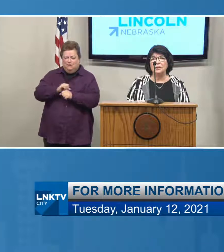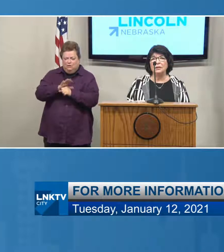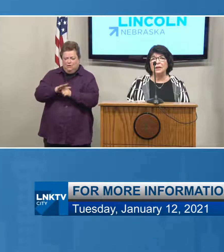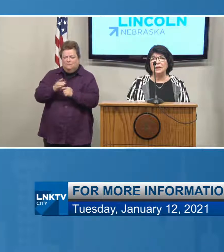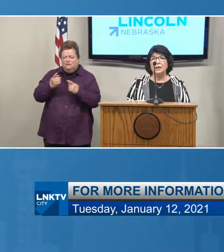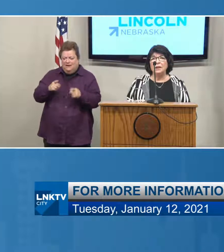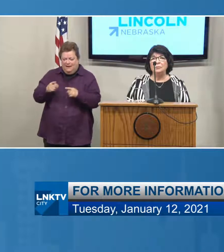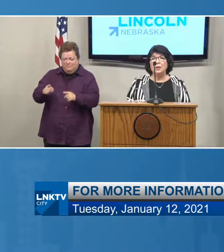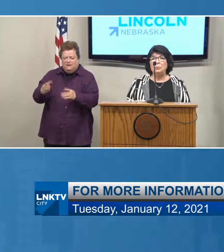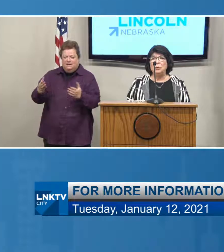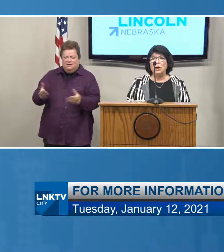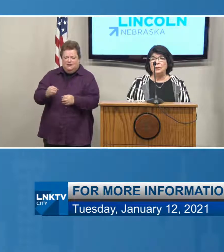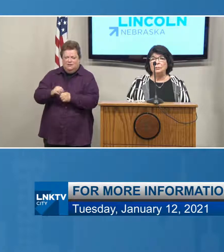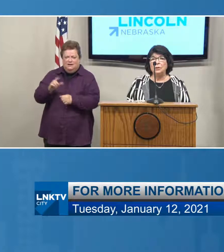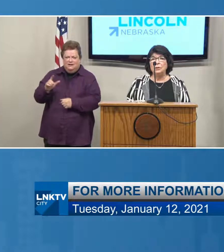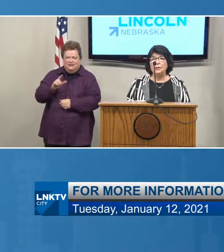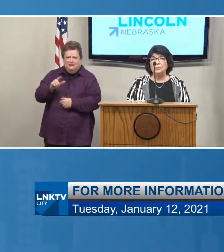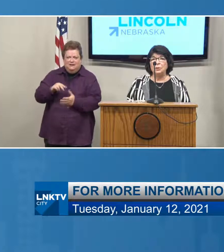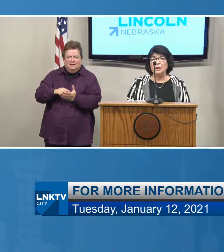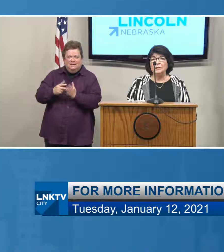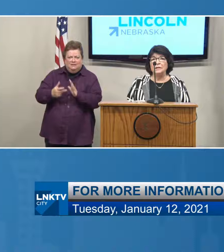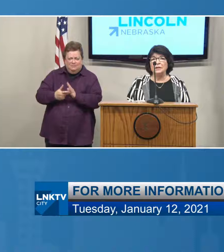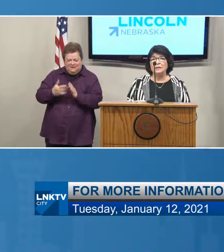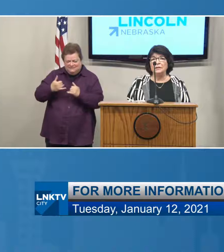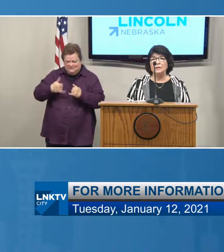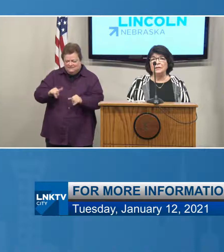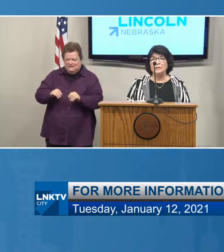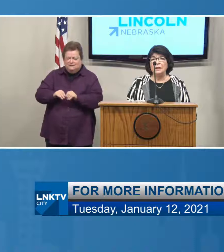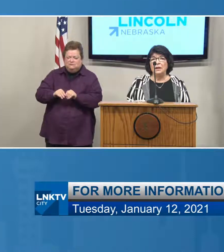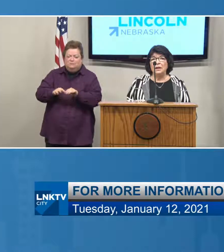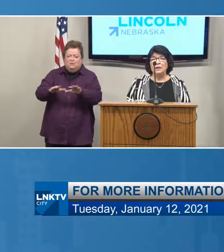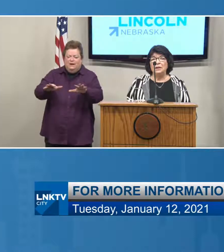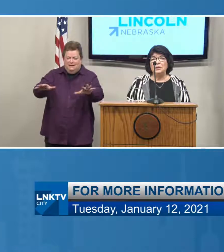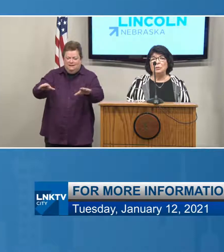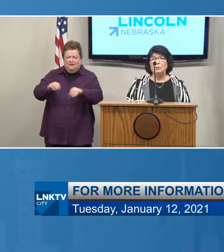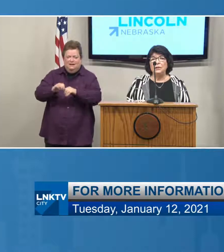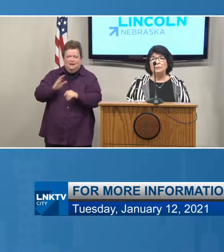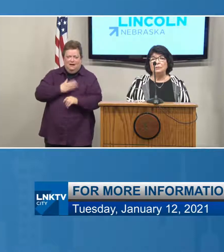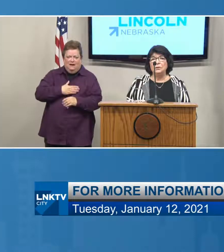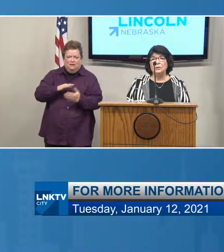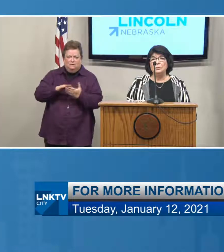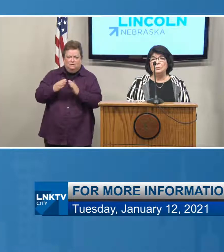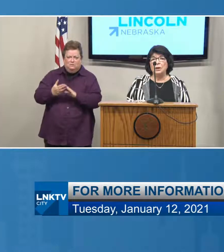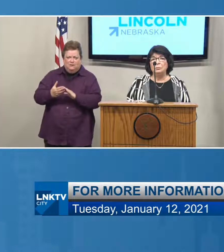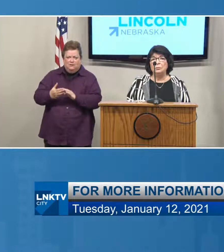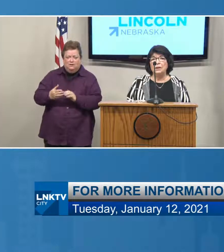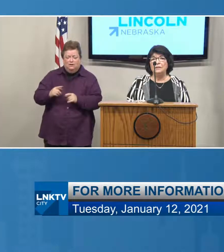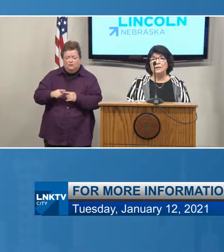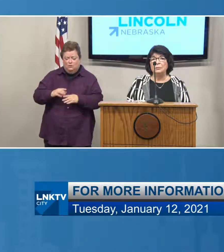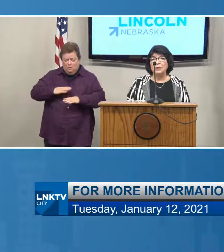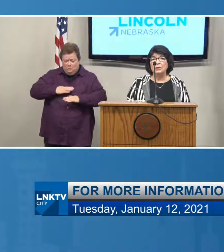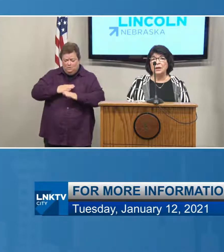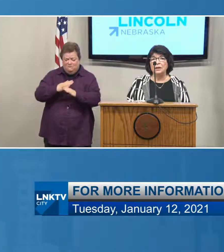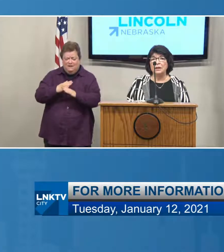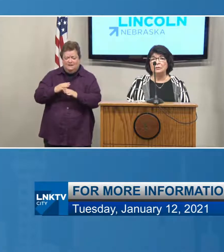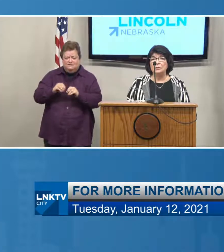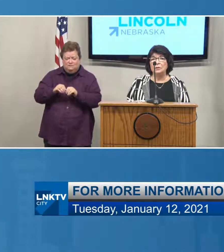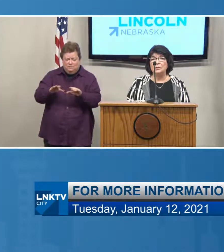Lancaster County, meaning broad community spread still exists. To prevent further spread, please